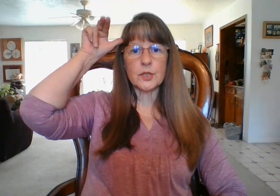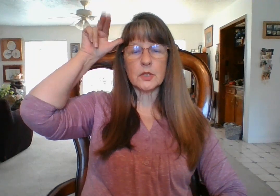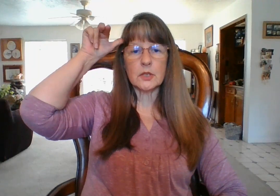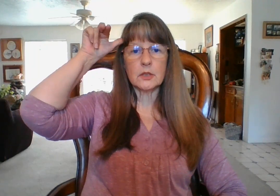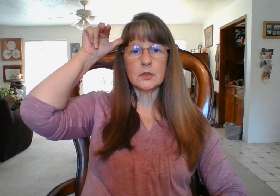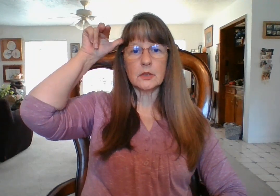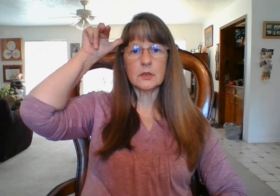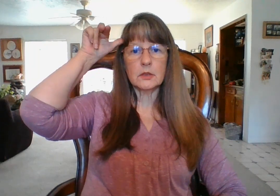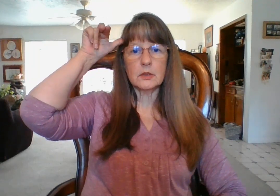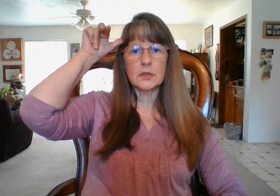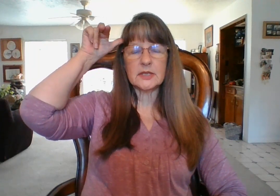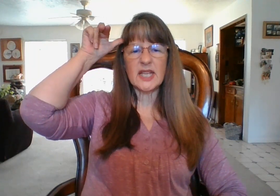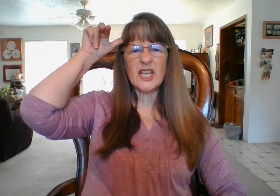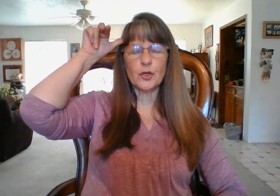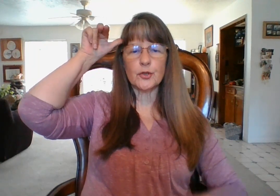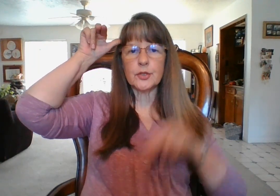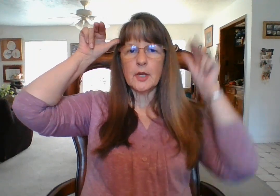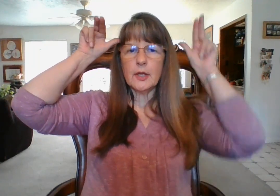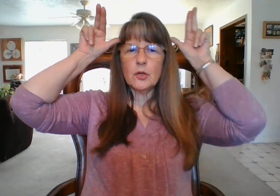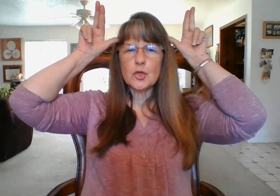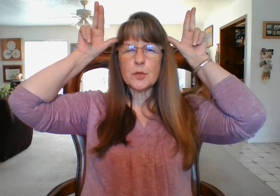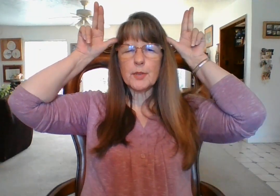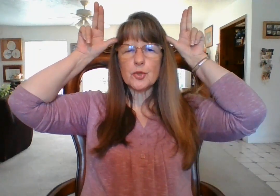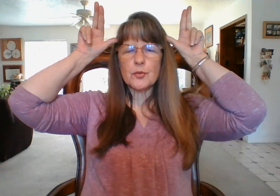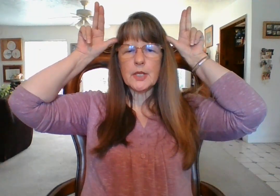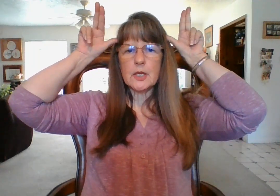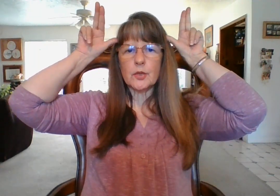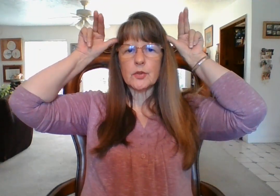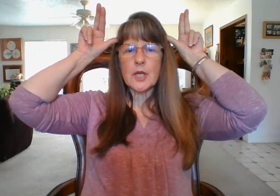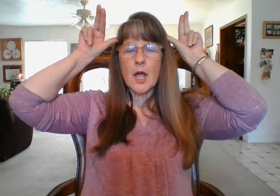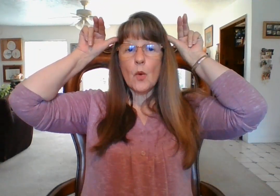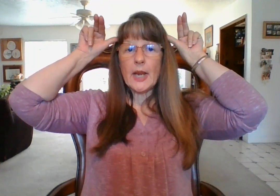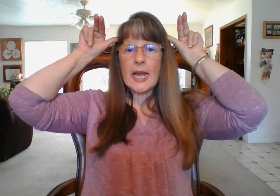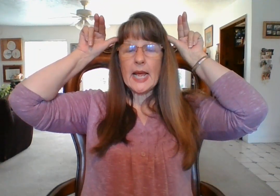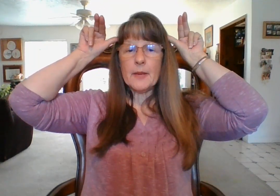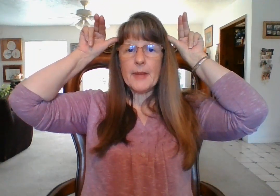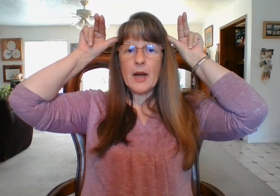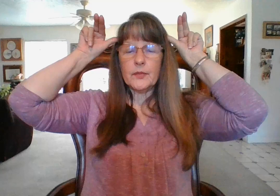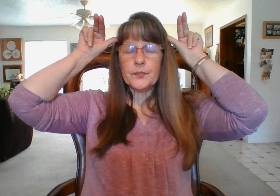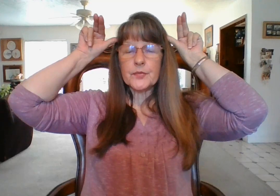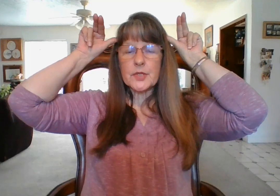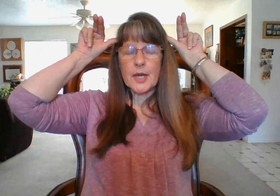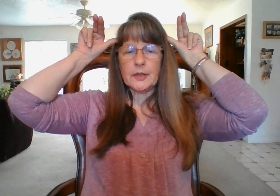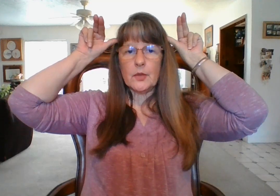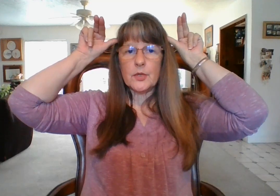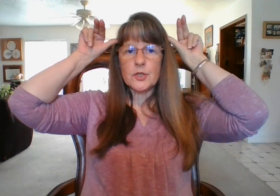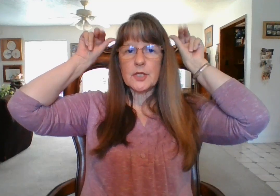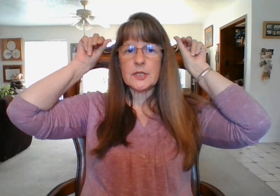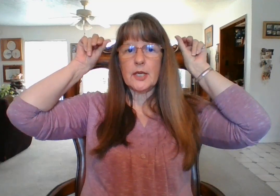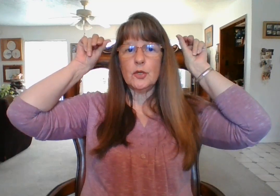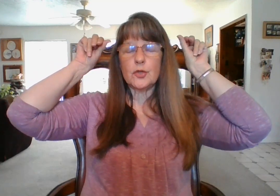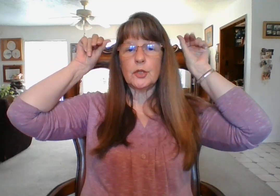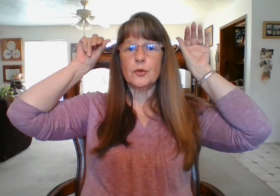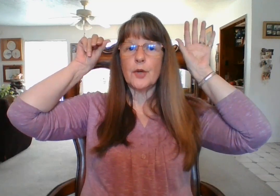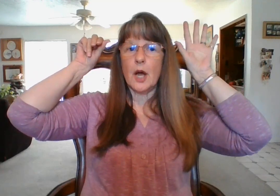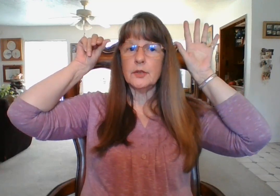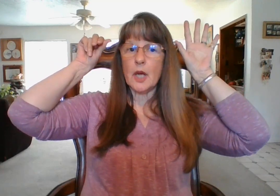Horse. It's the ears. You can just picture the ears. What I like about sign language is that usually your